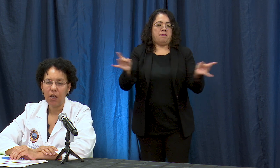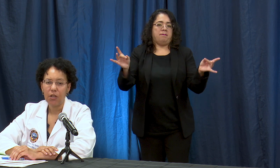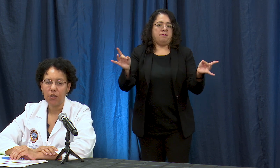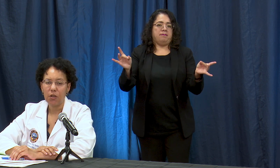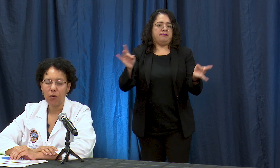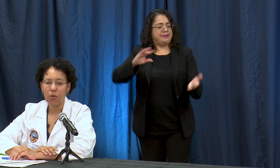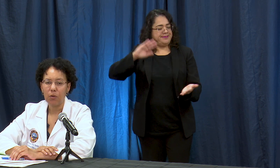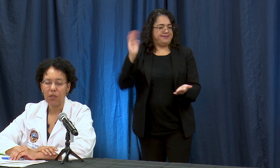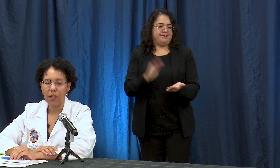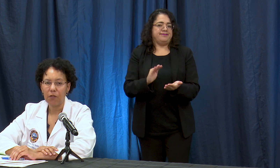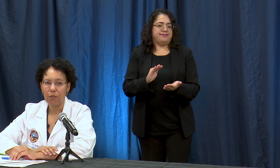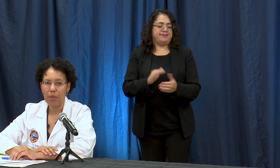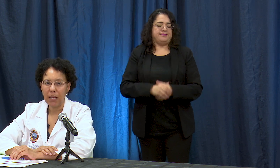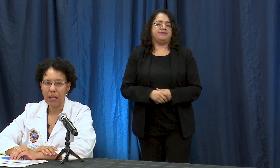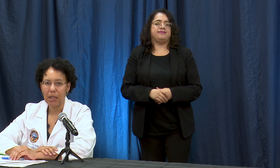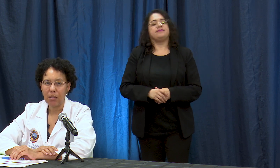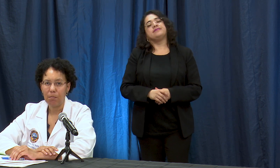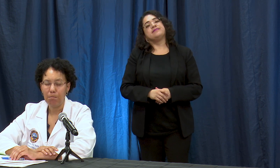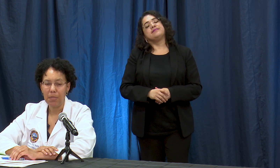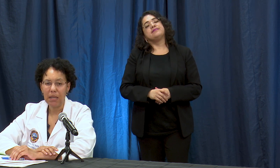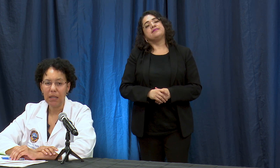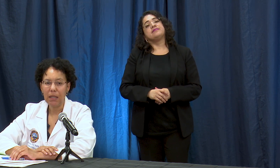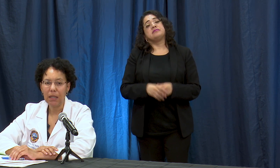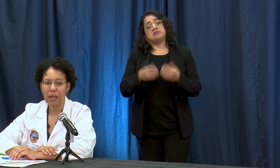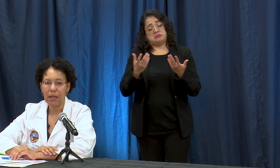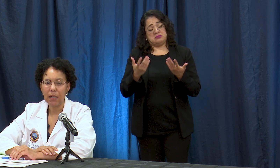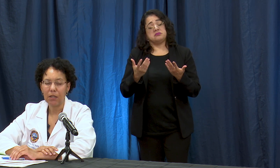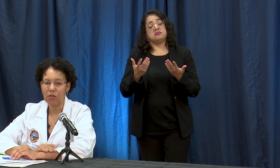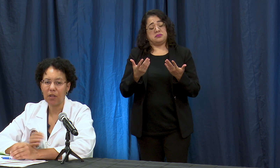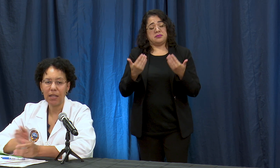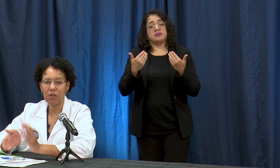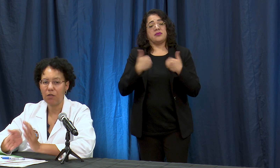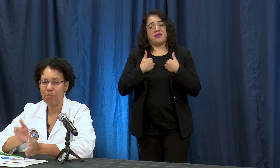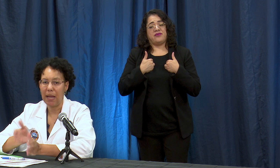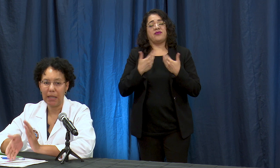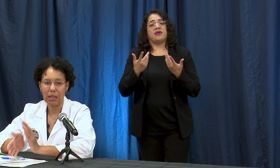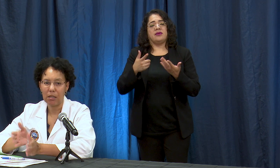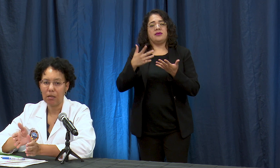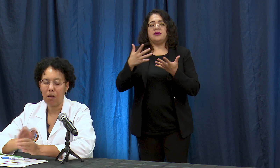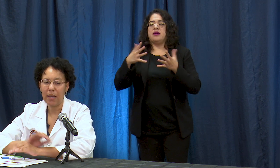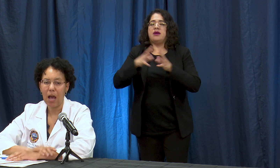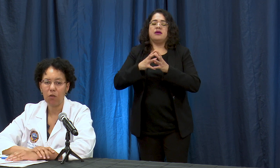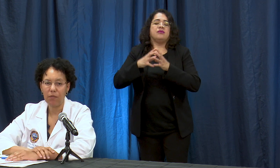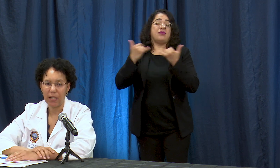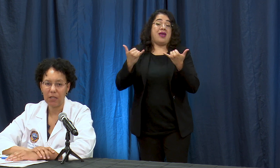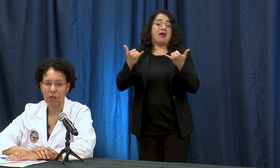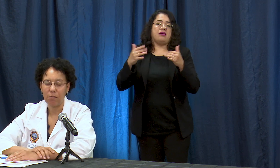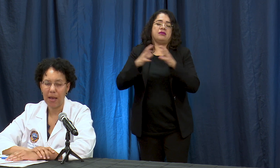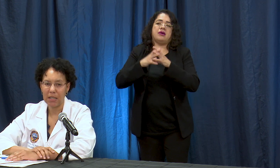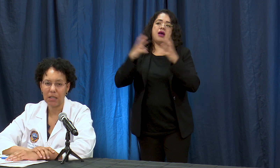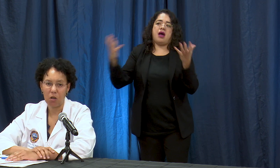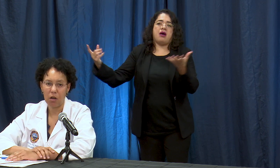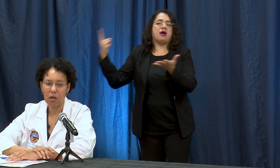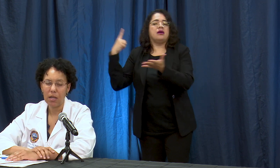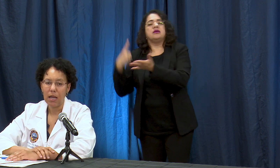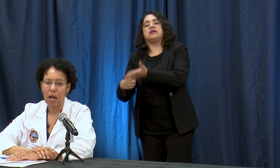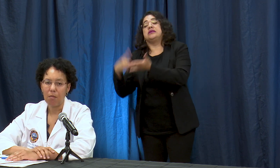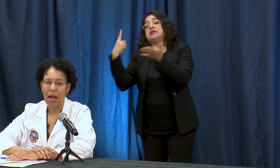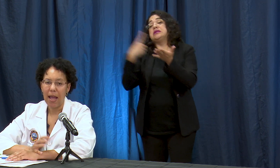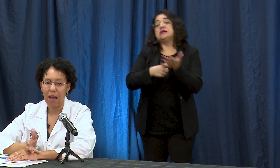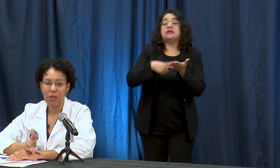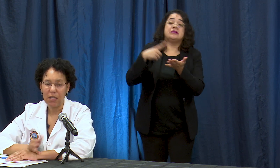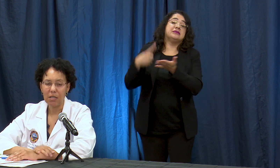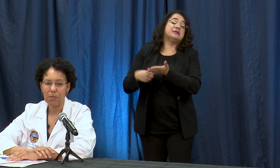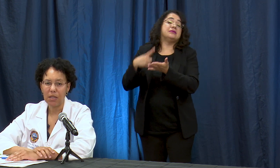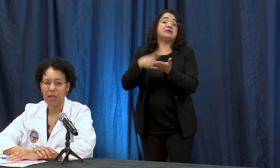virus. So there've been there's lots of debate on how effective masks are.